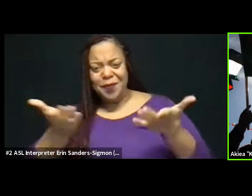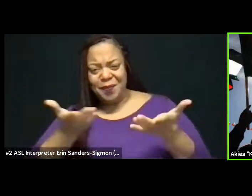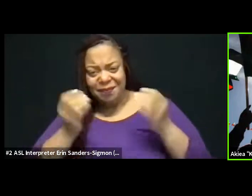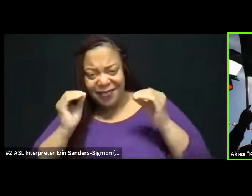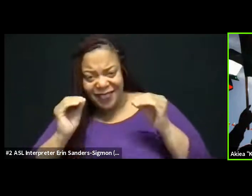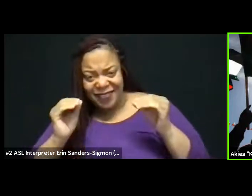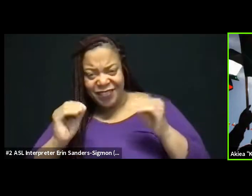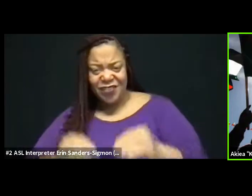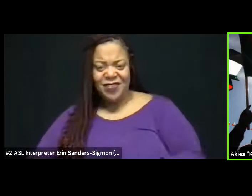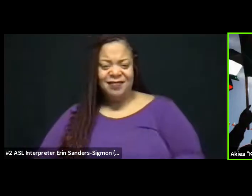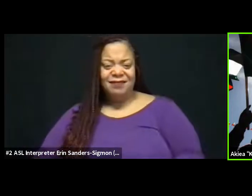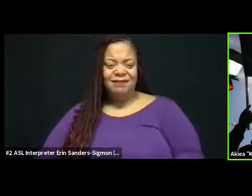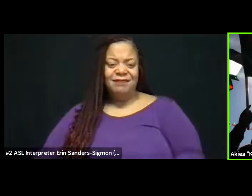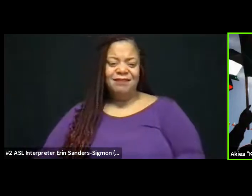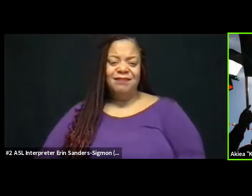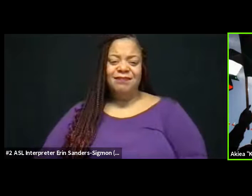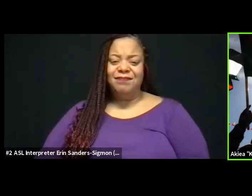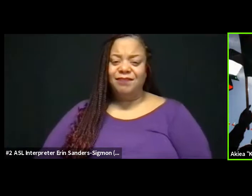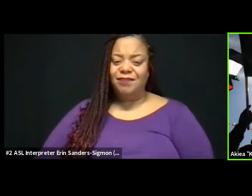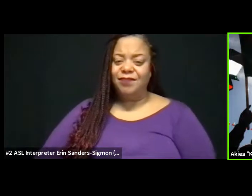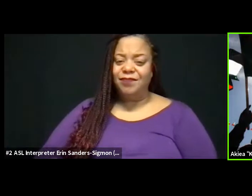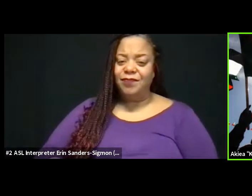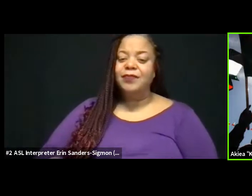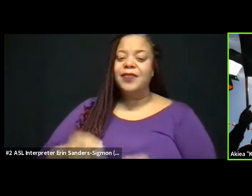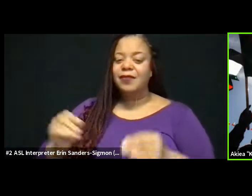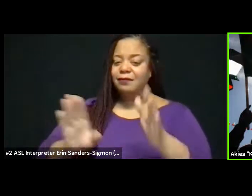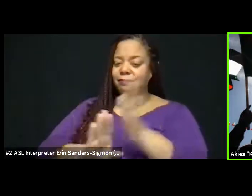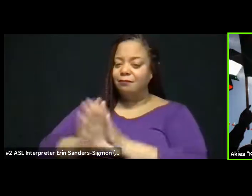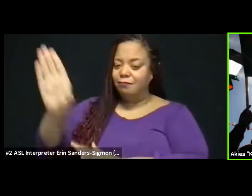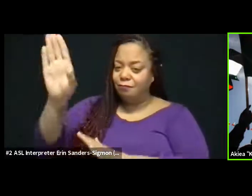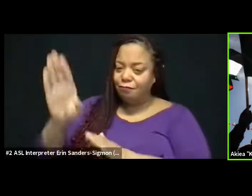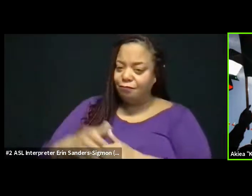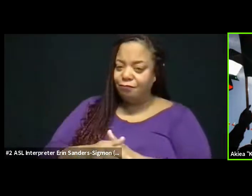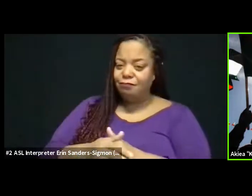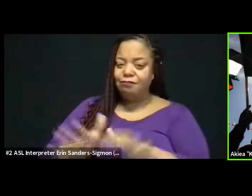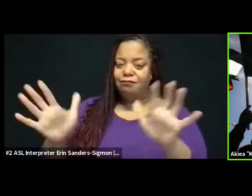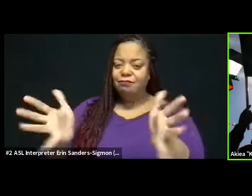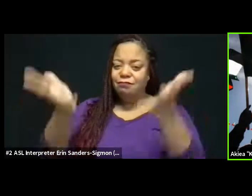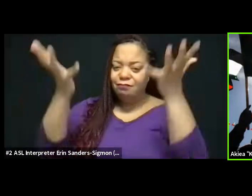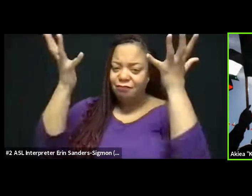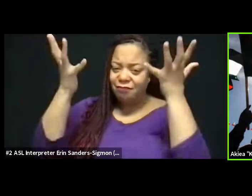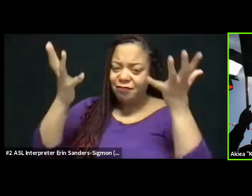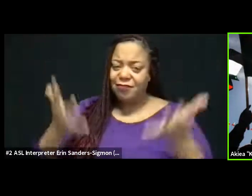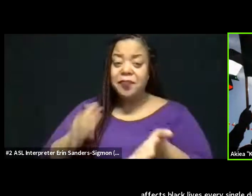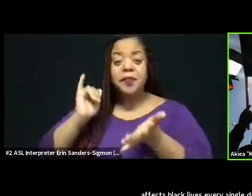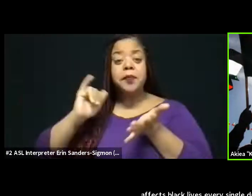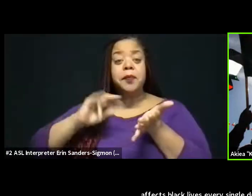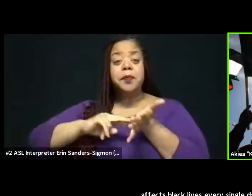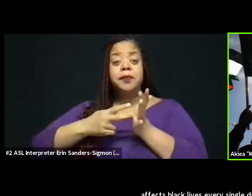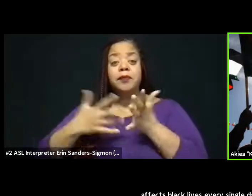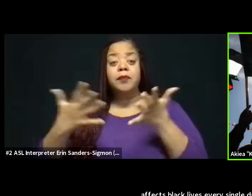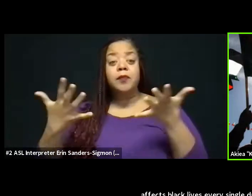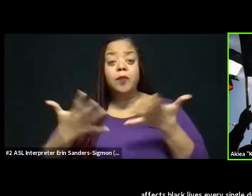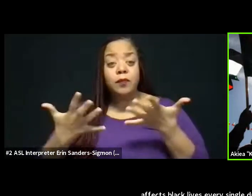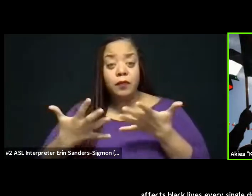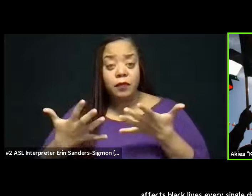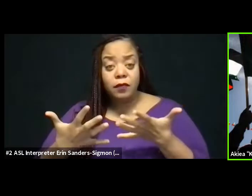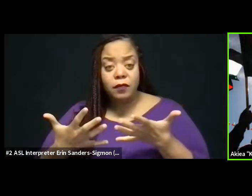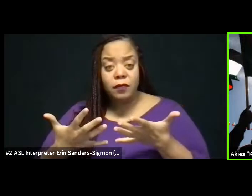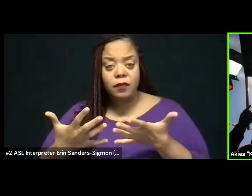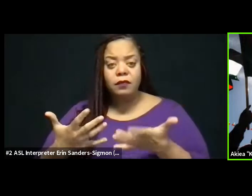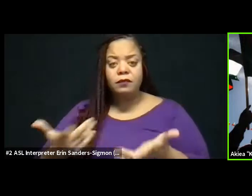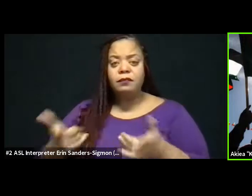thriving and what that means, because we want kids to be able to wonder in a